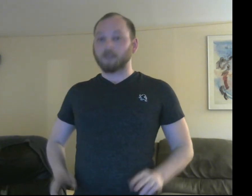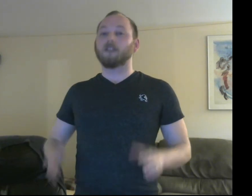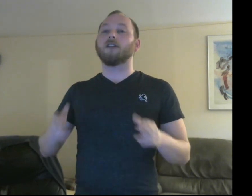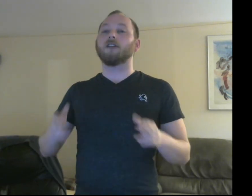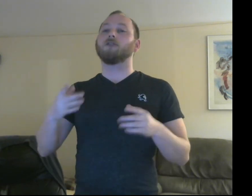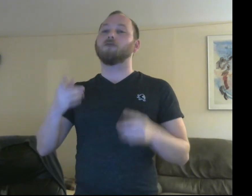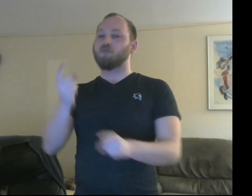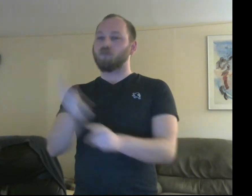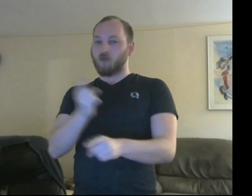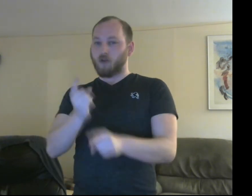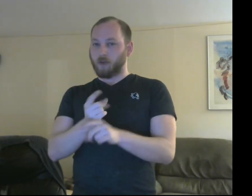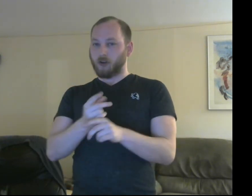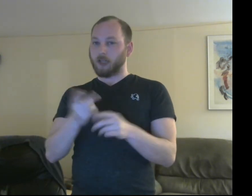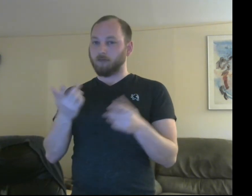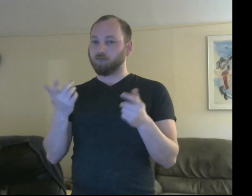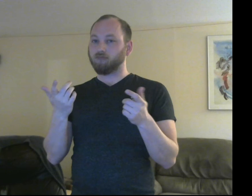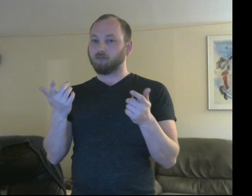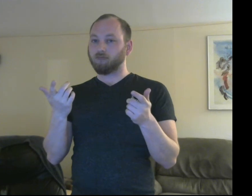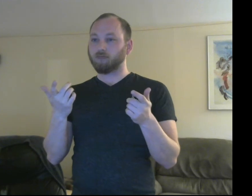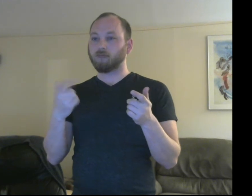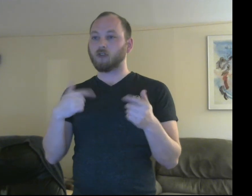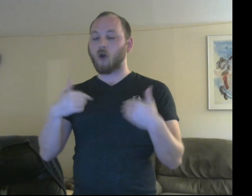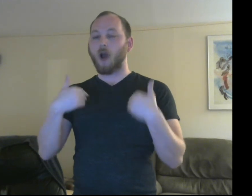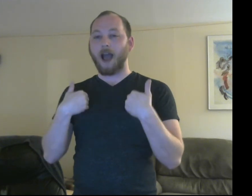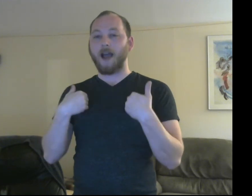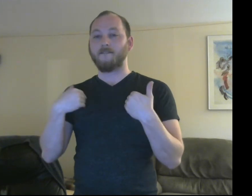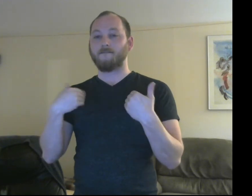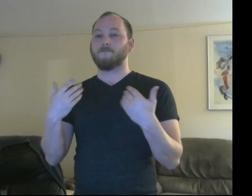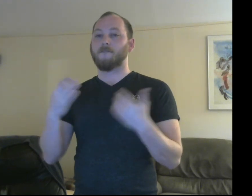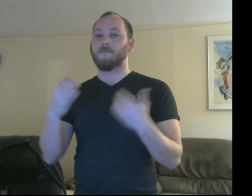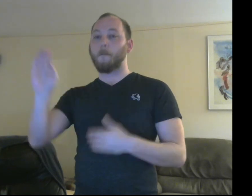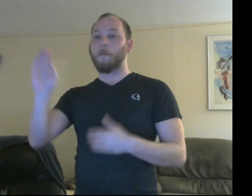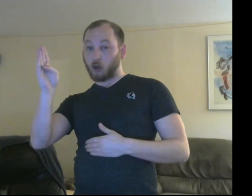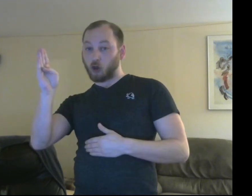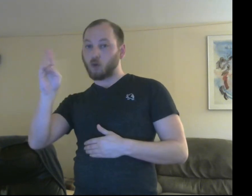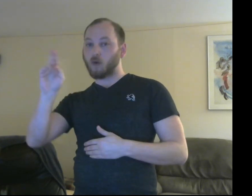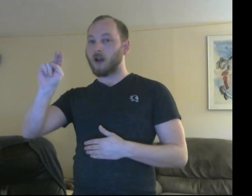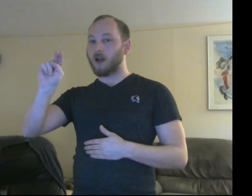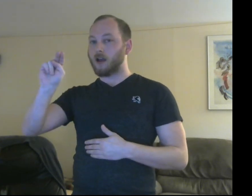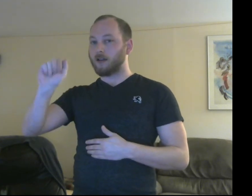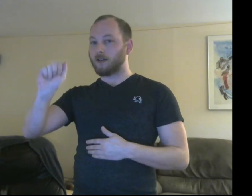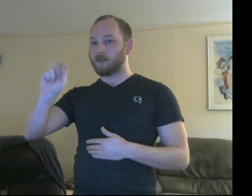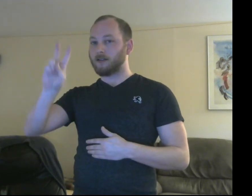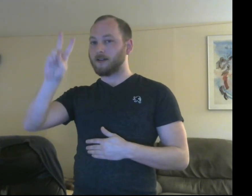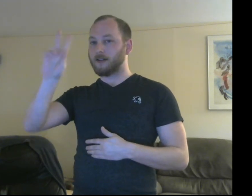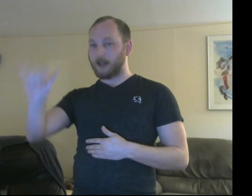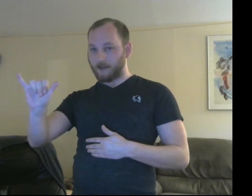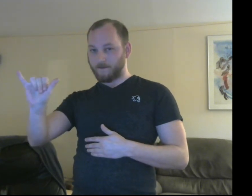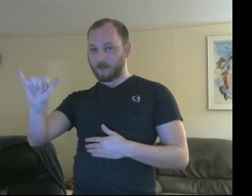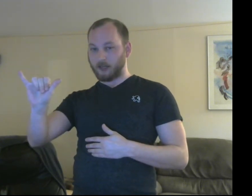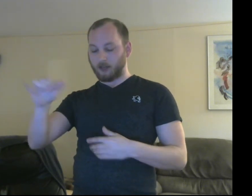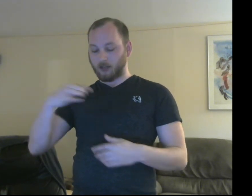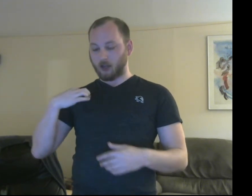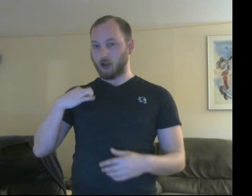interview. So what I'm wearing is a navy blue suit, like I said, white t-shirt, and a red